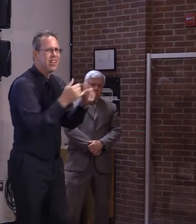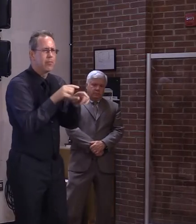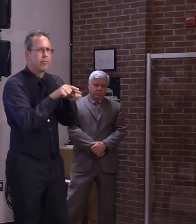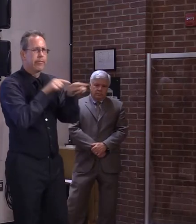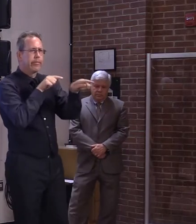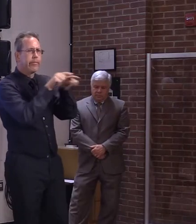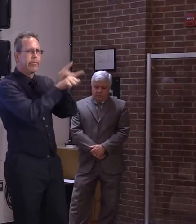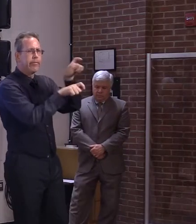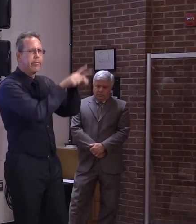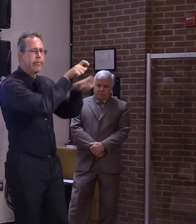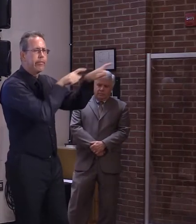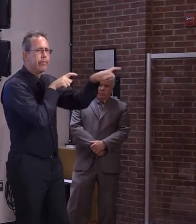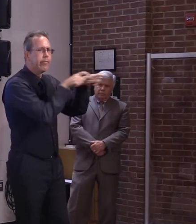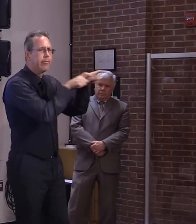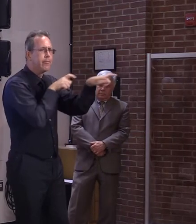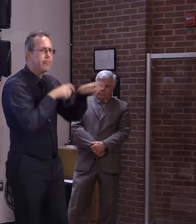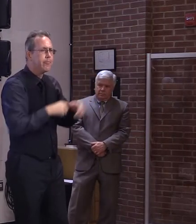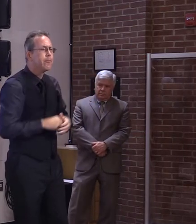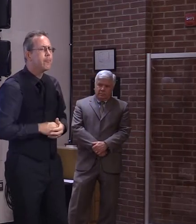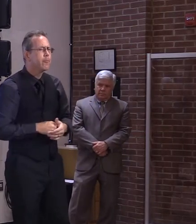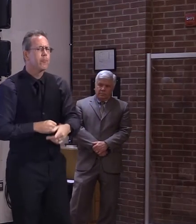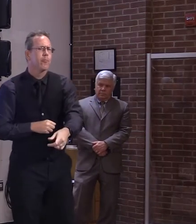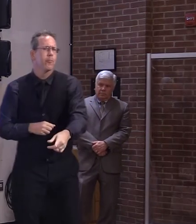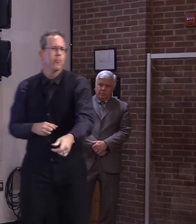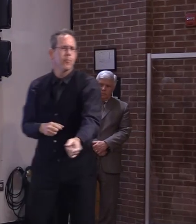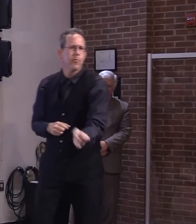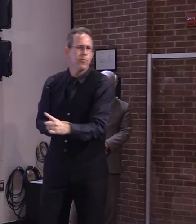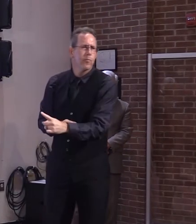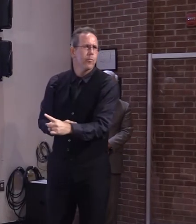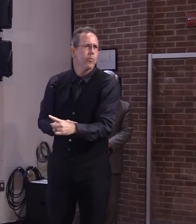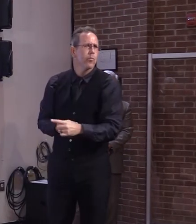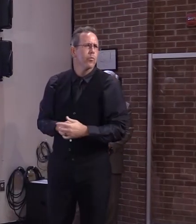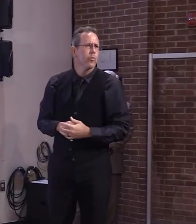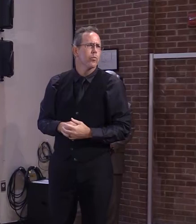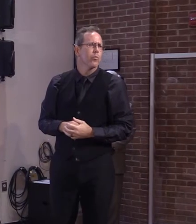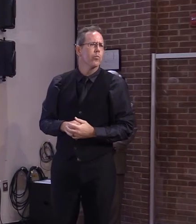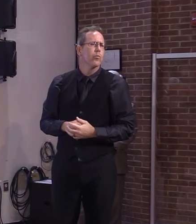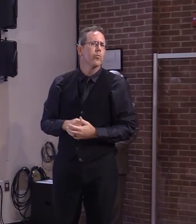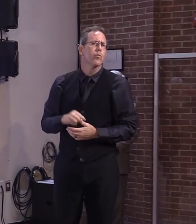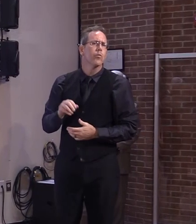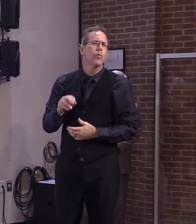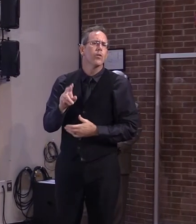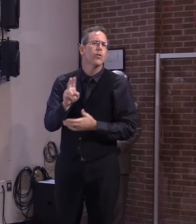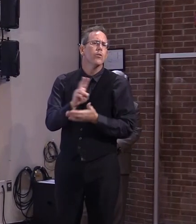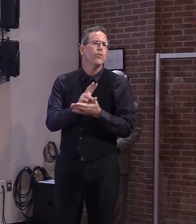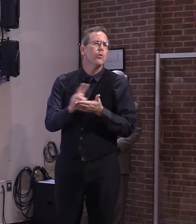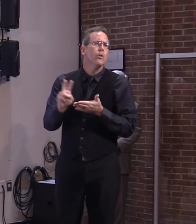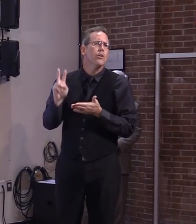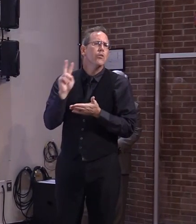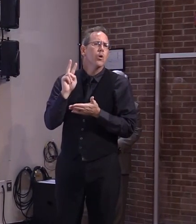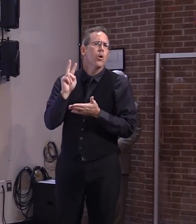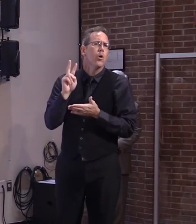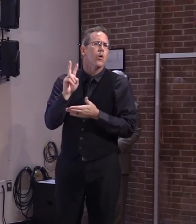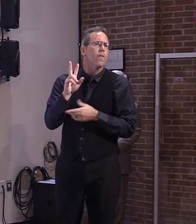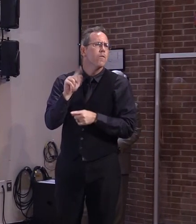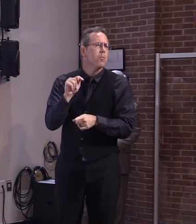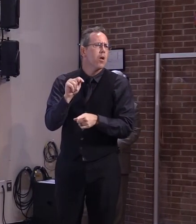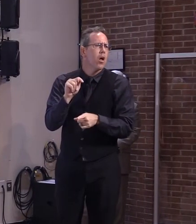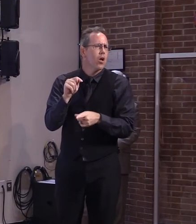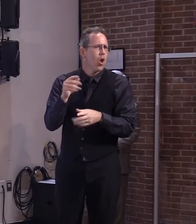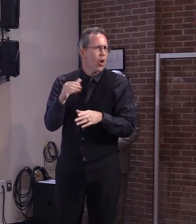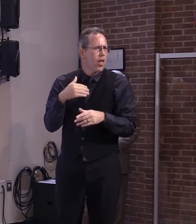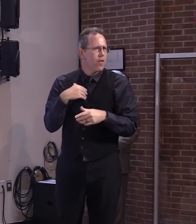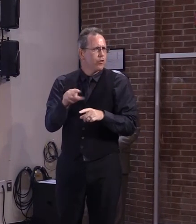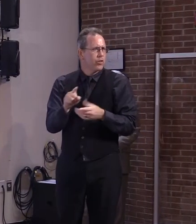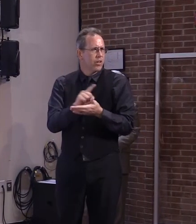And so a couple weeks ago, I believe you said Vermont was in week 7. So how are we to know where